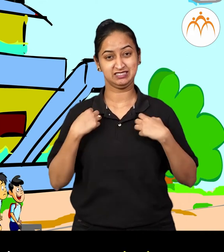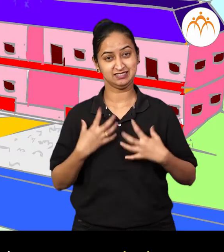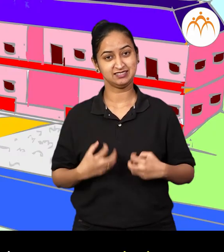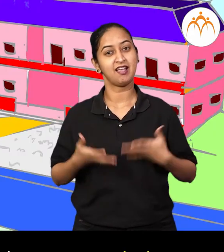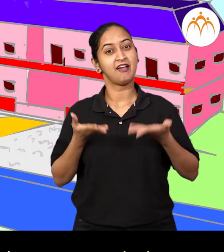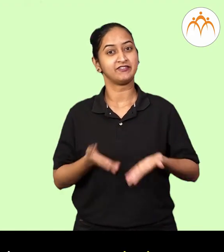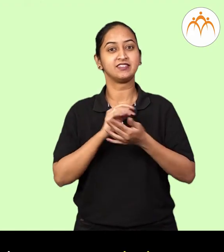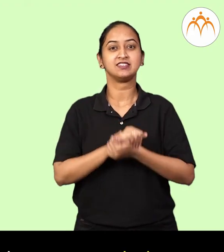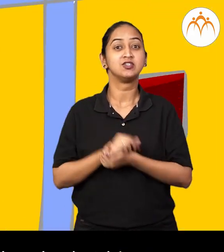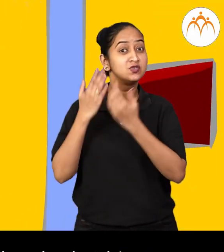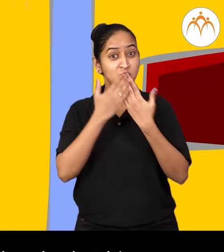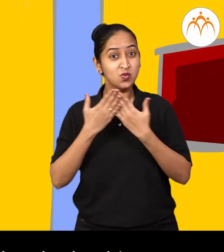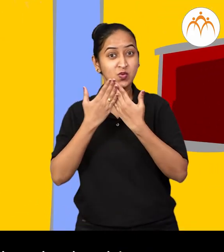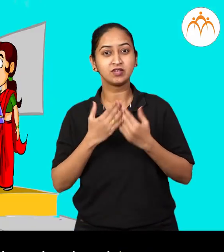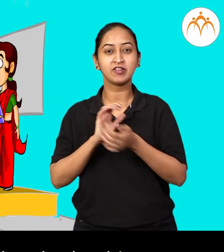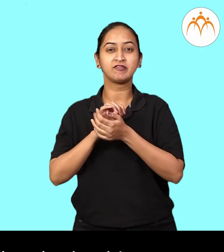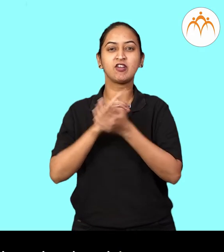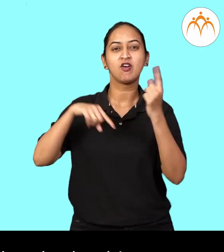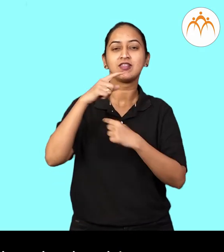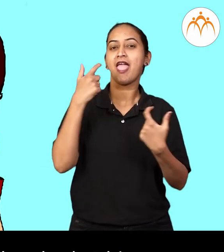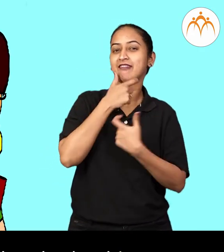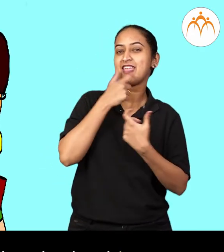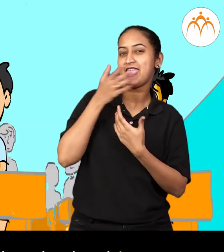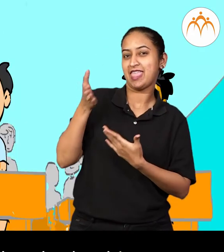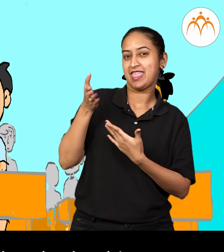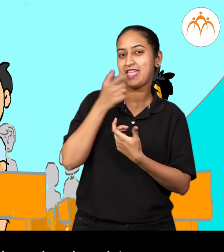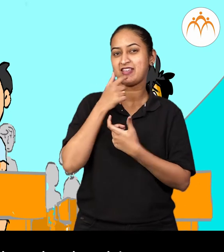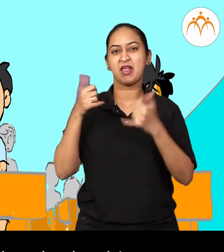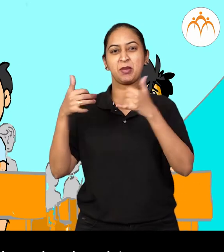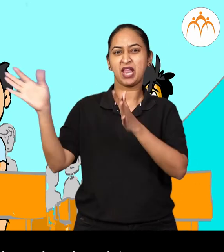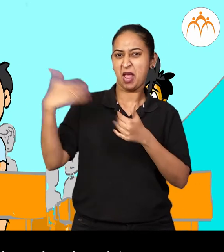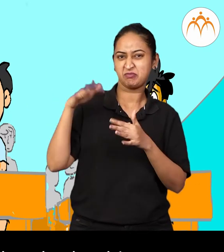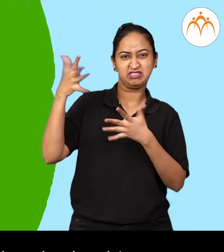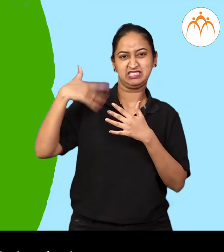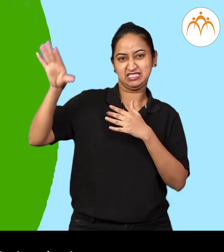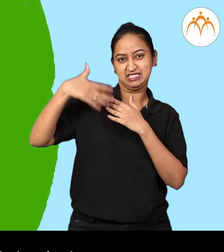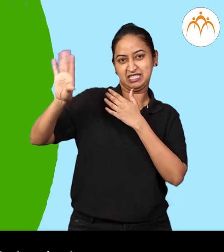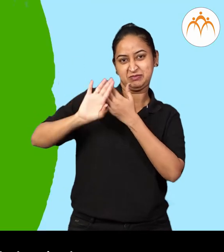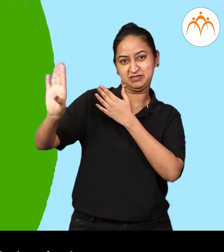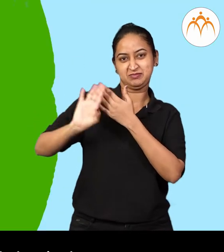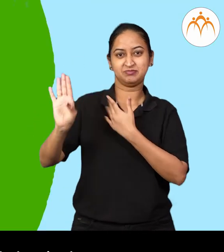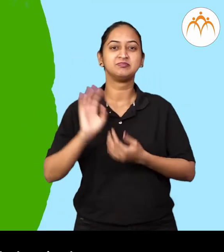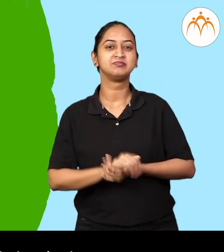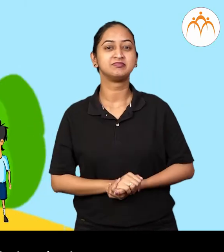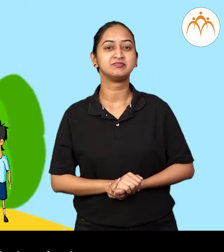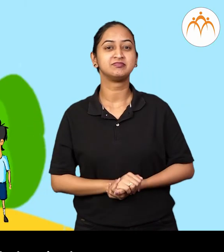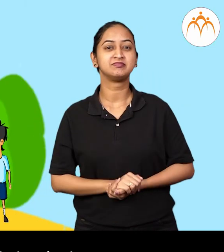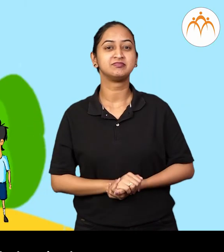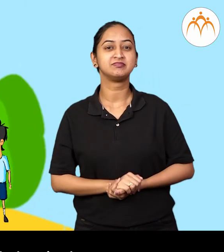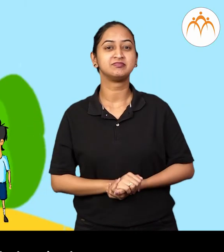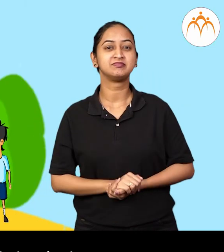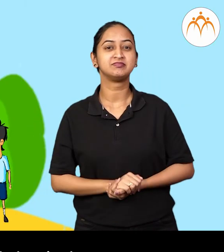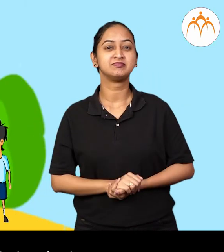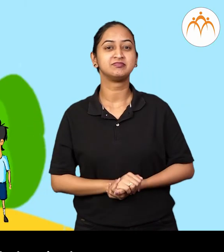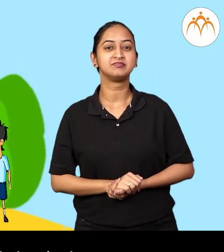crumpled. At school, everyone laughed at him. They did not let him join their